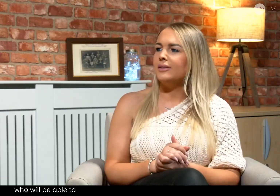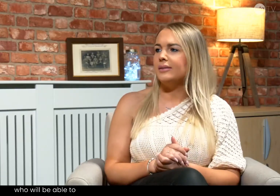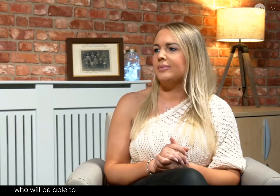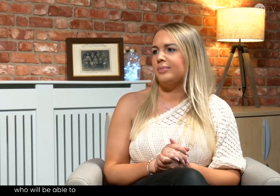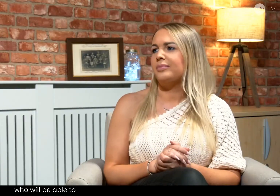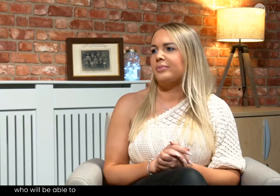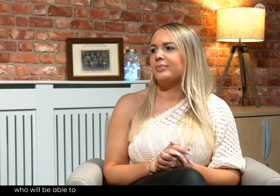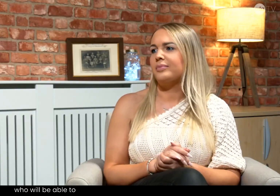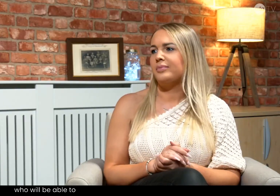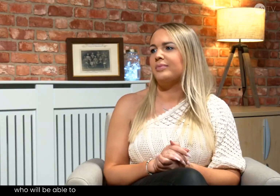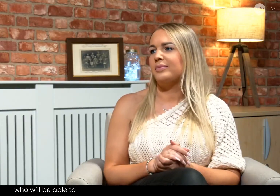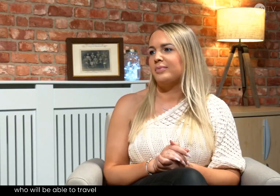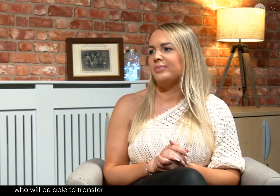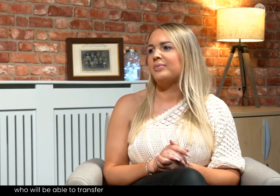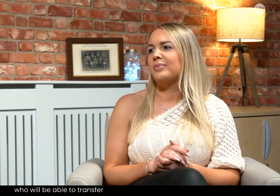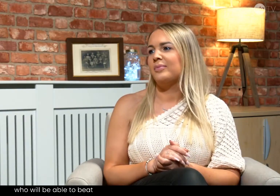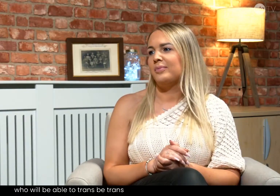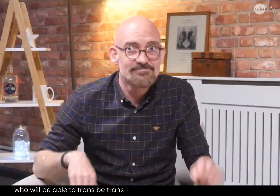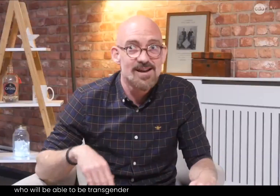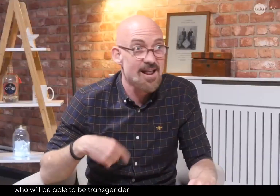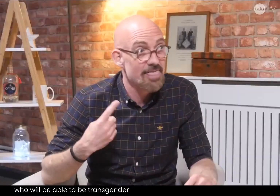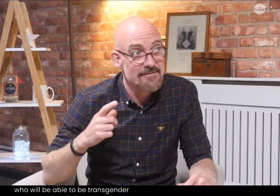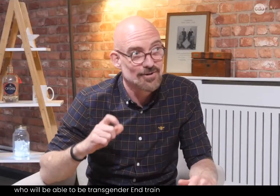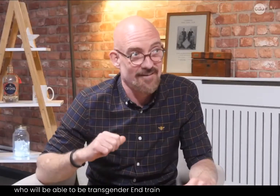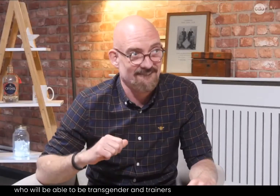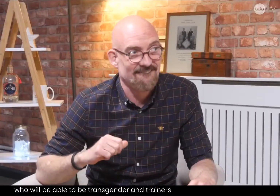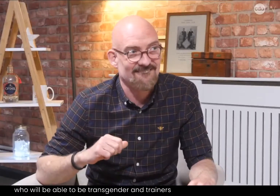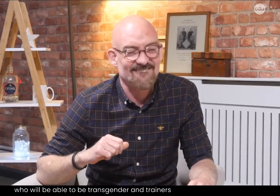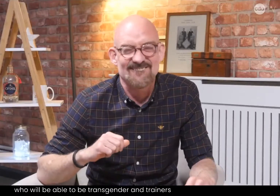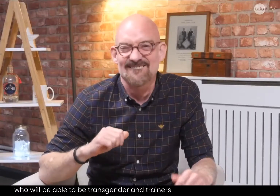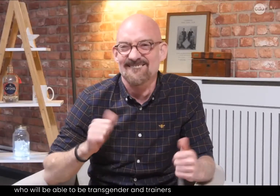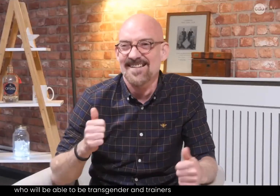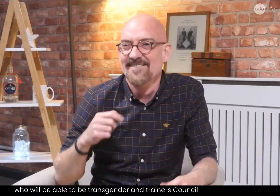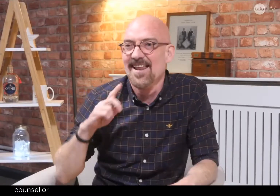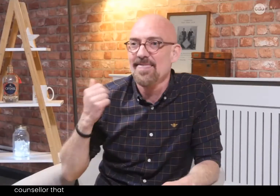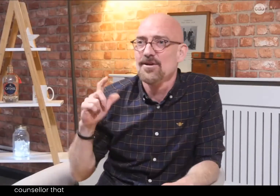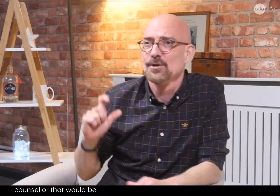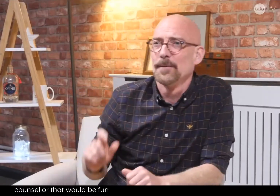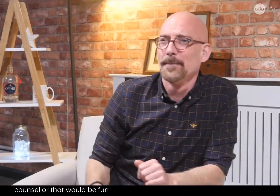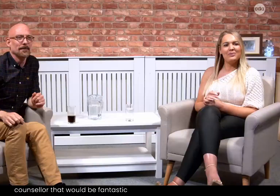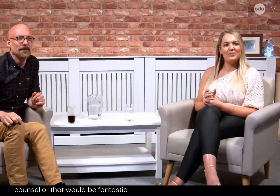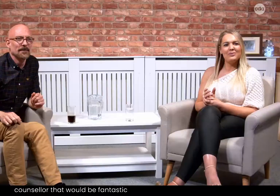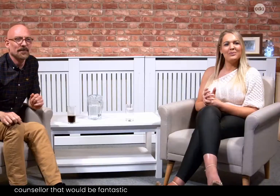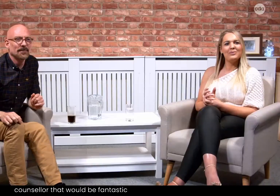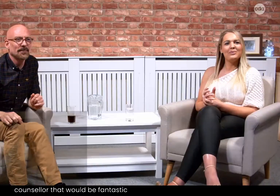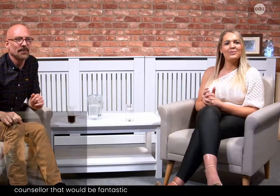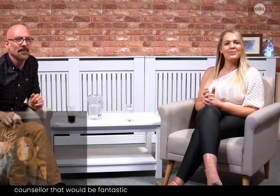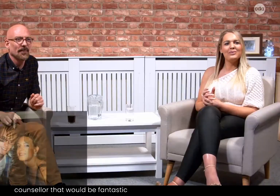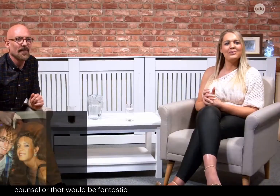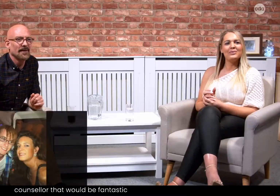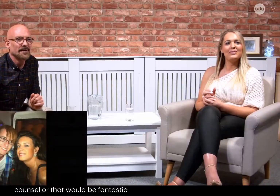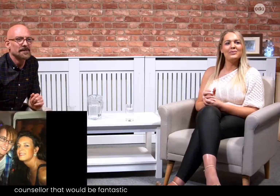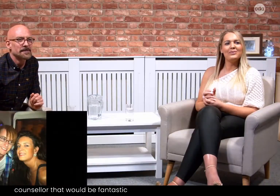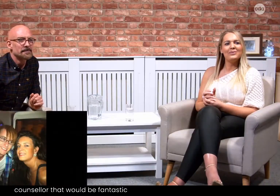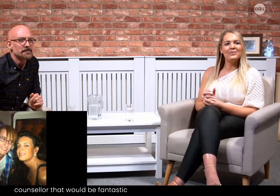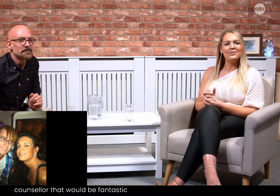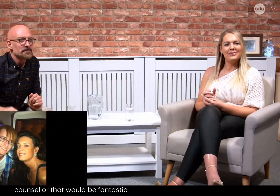be transgender and train as a counsellor. That would be fantastic. Well, let's have a look at another photo.